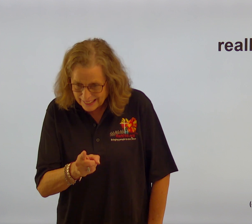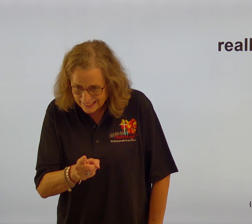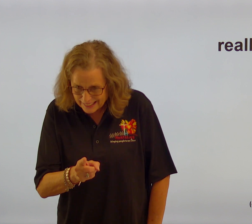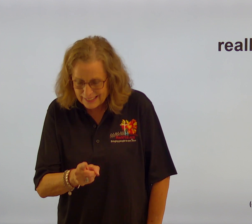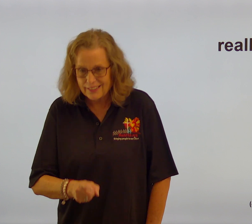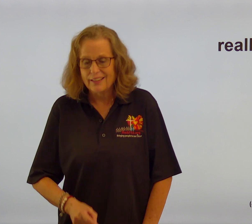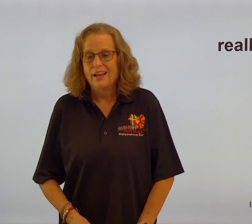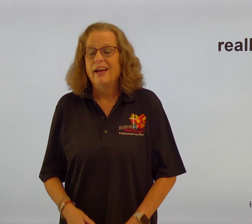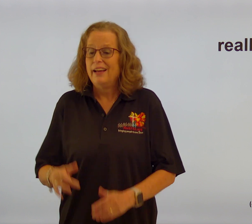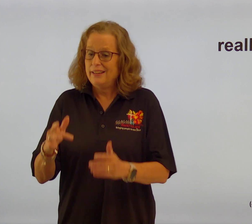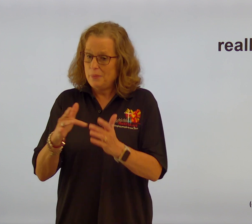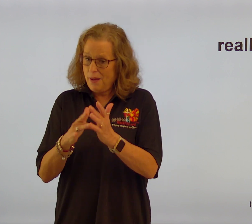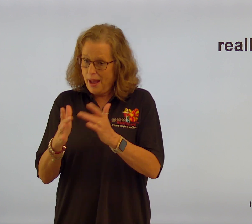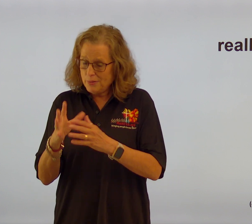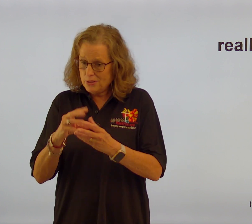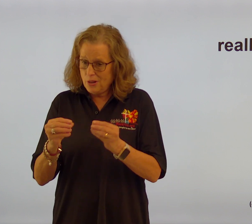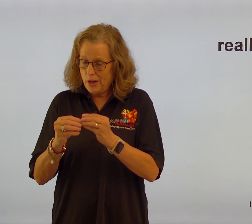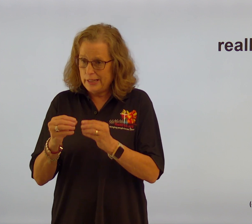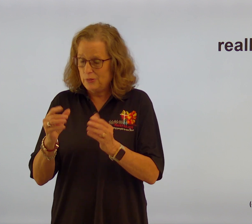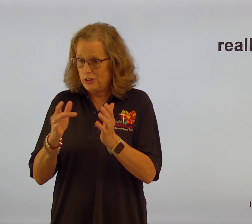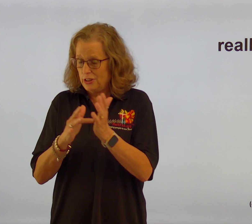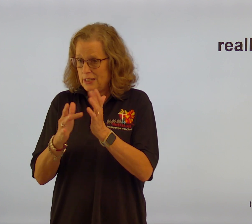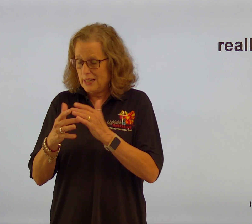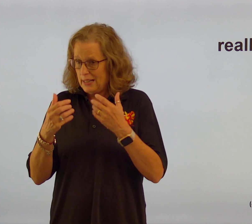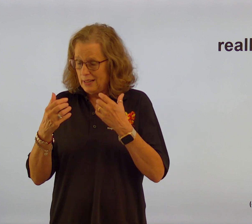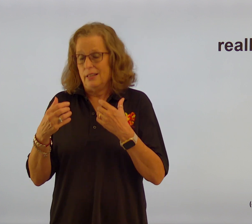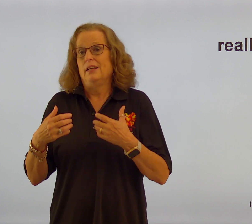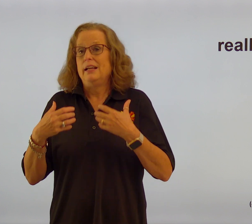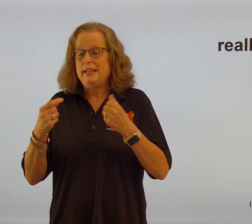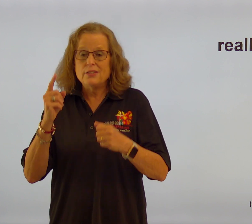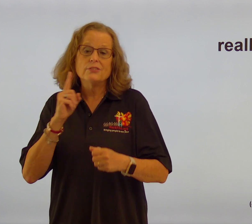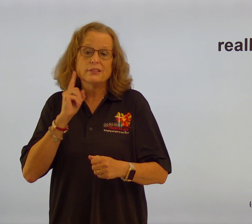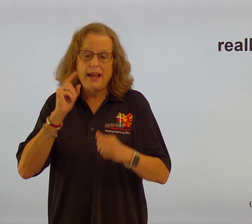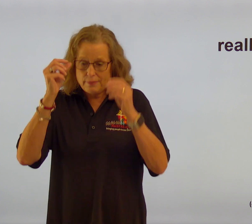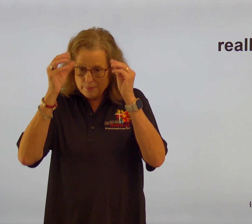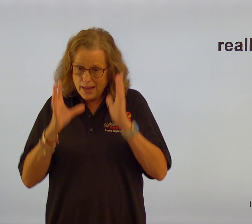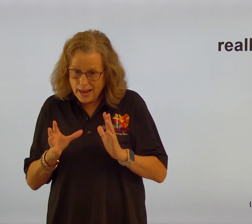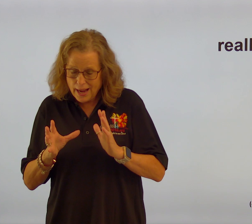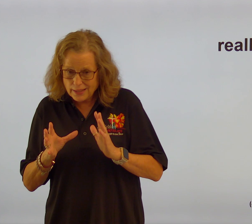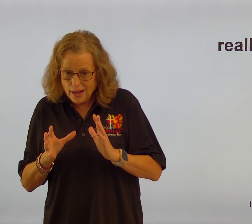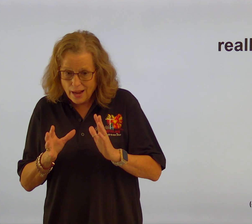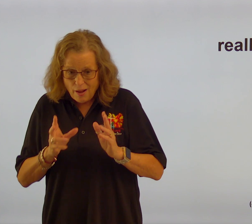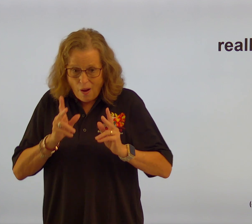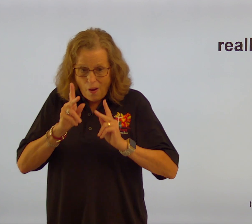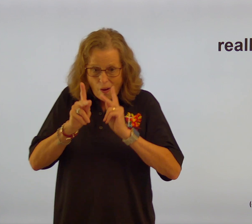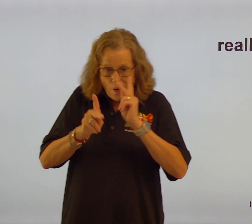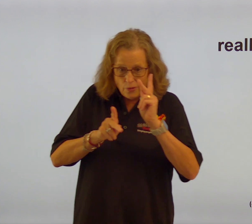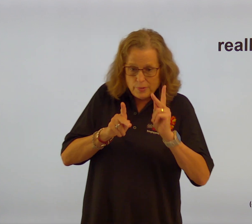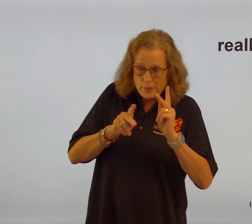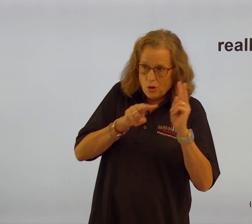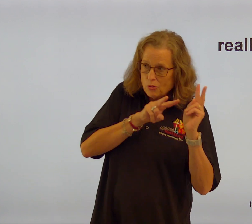In the Bible story, when she healed a deaf man, all the people who